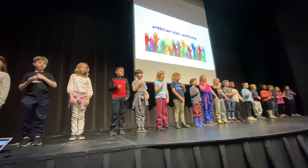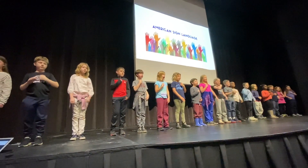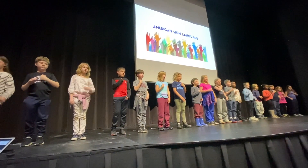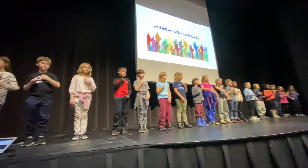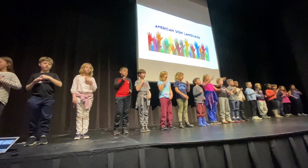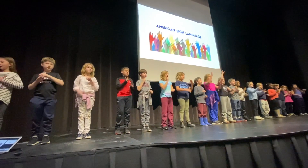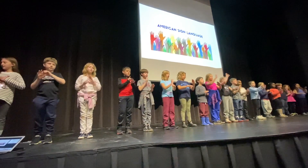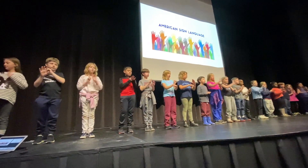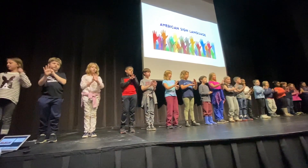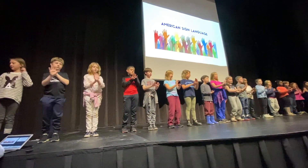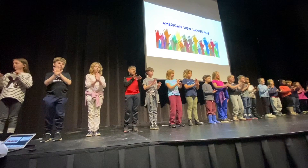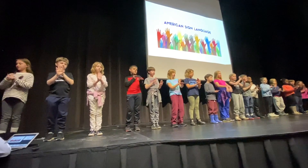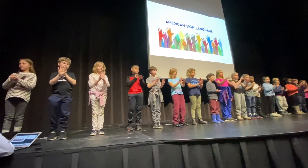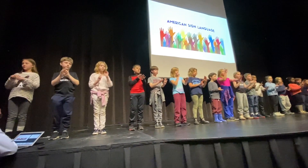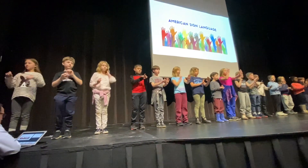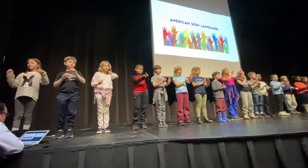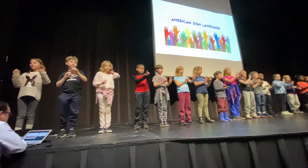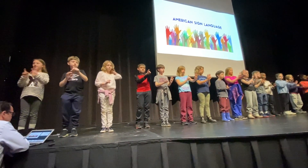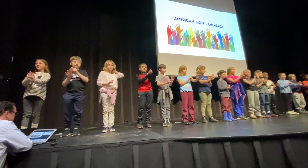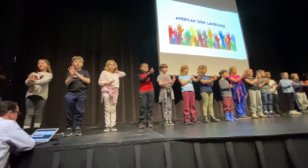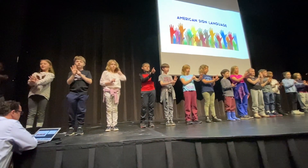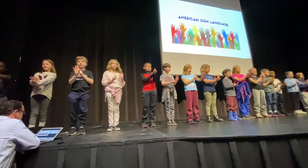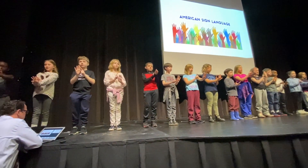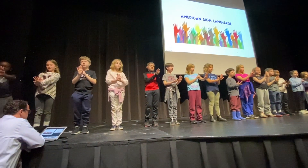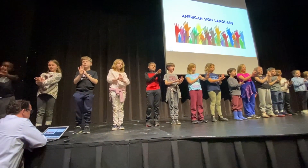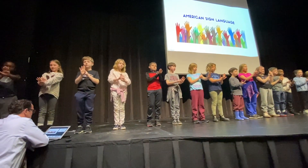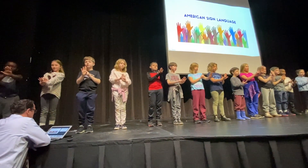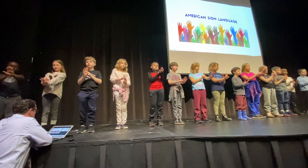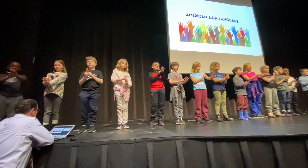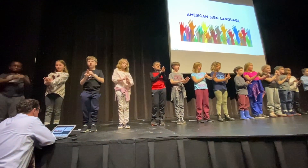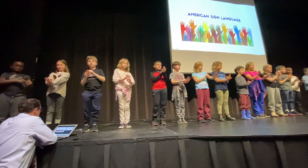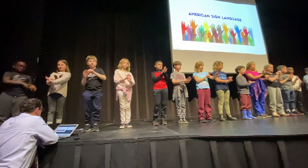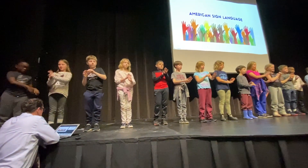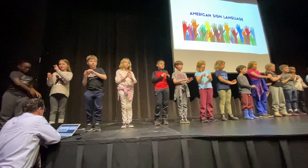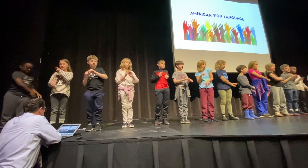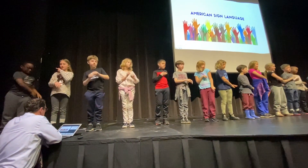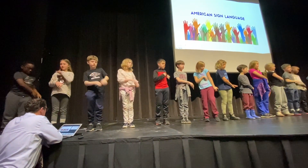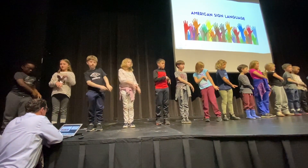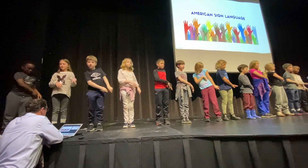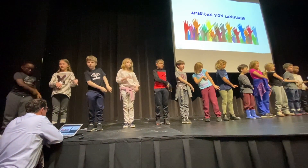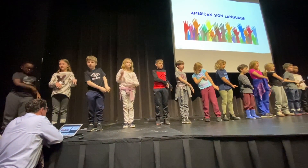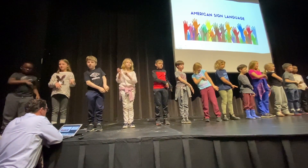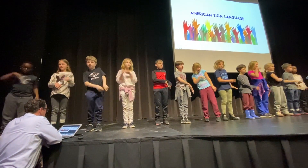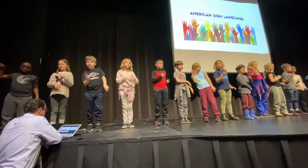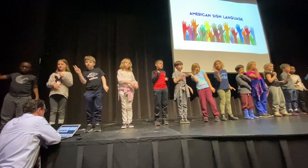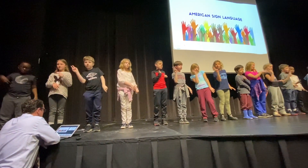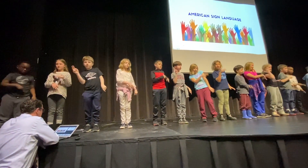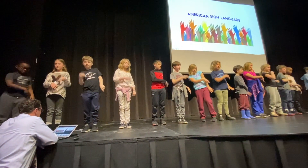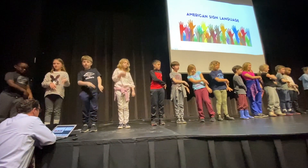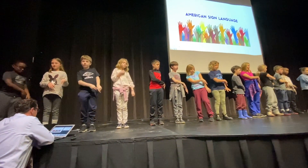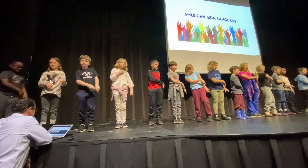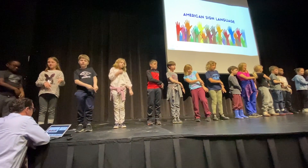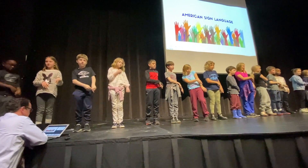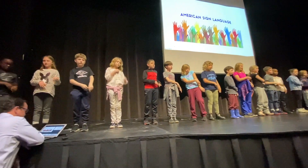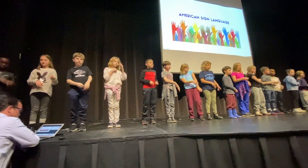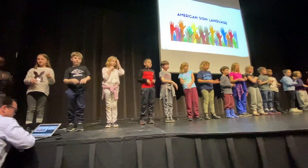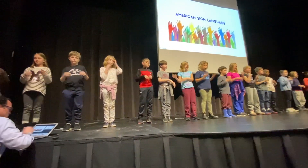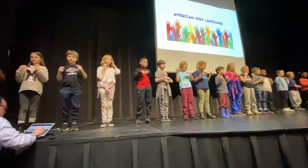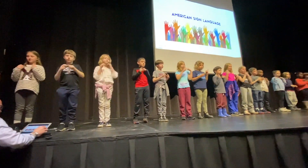I am not a stranger to the dark. Hide away, they say, 'cause we don't want